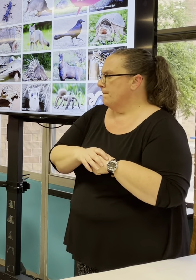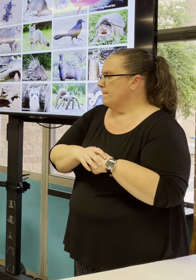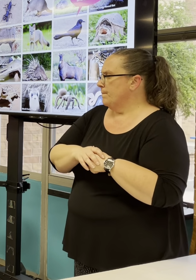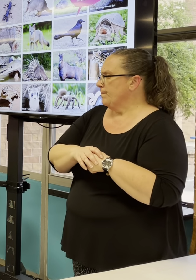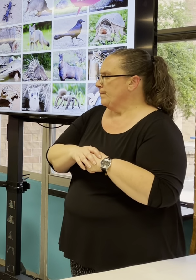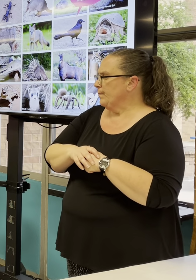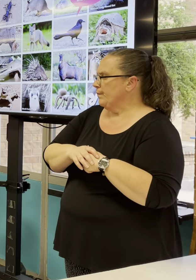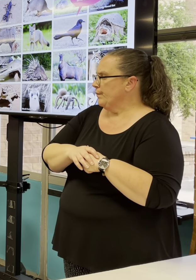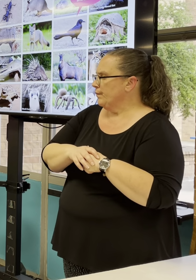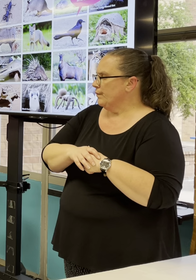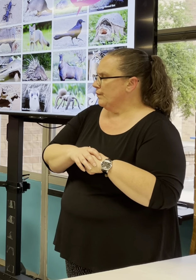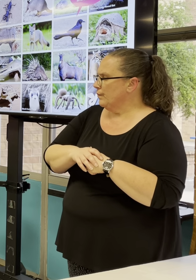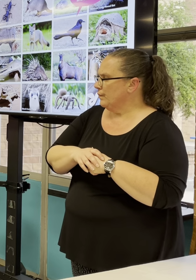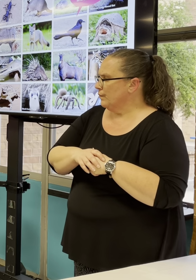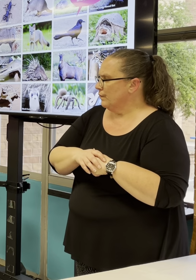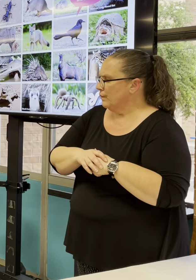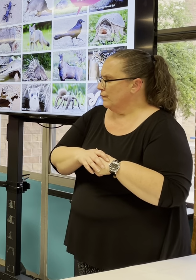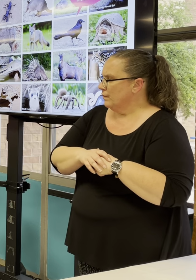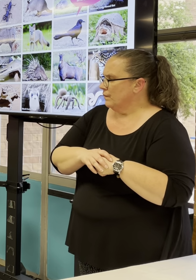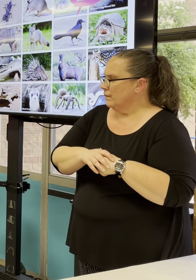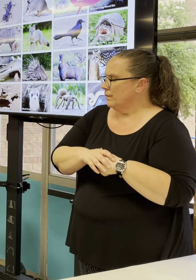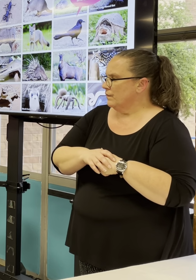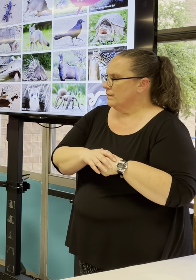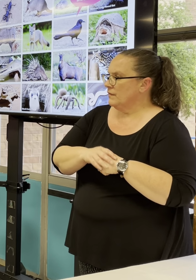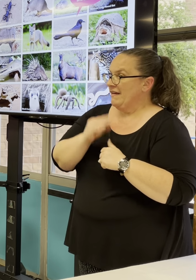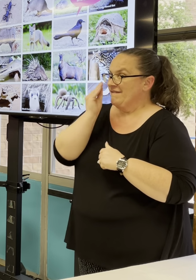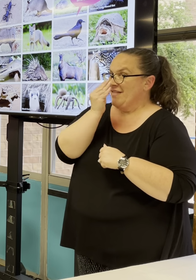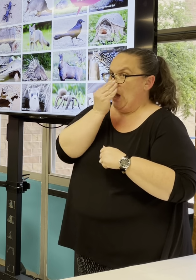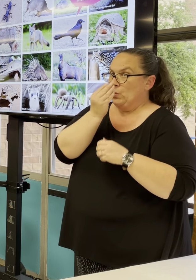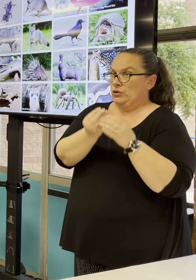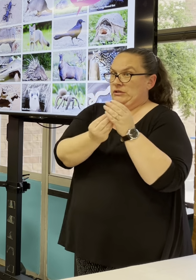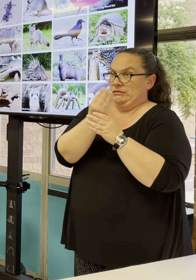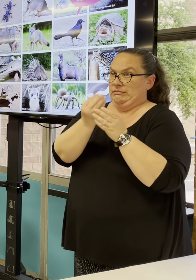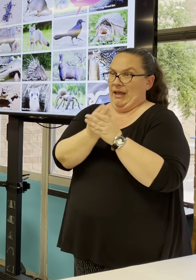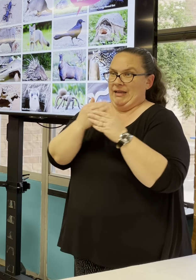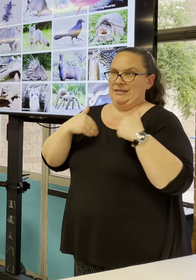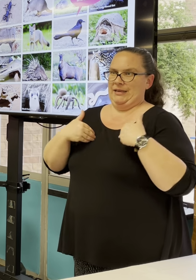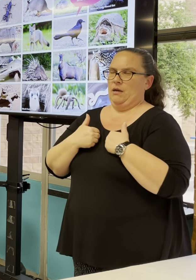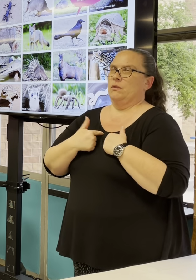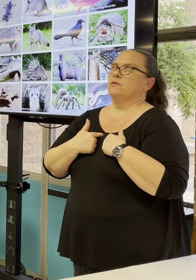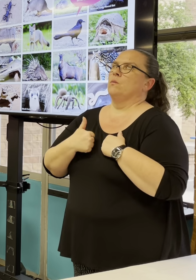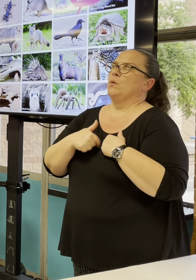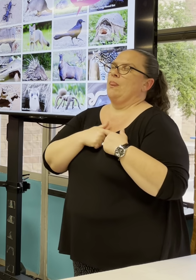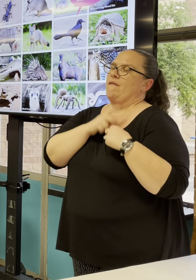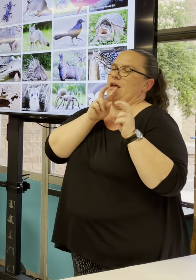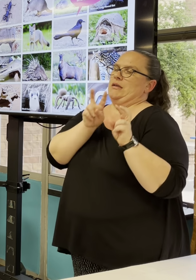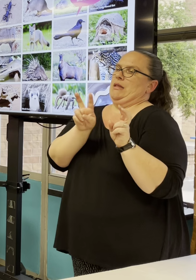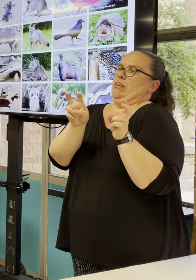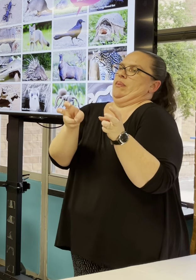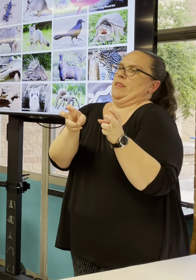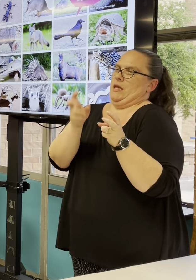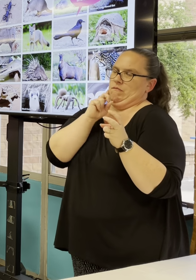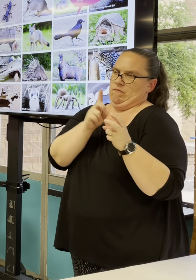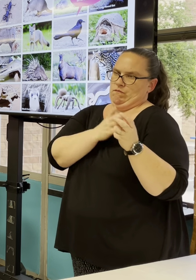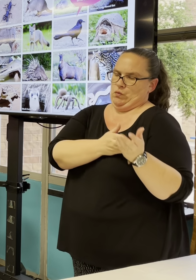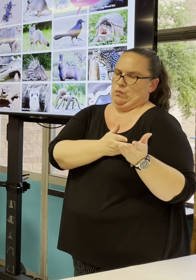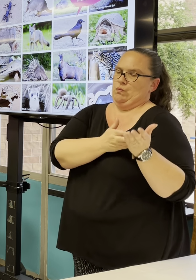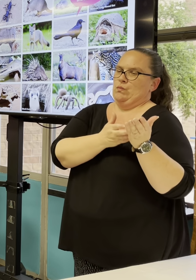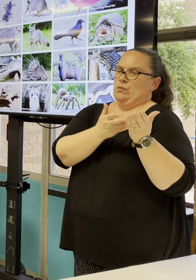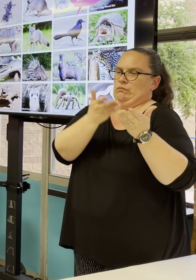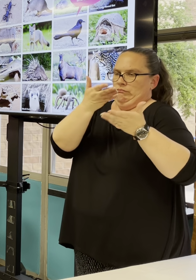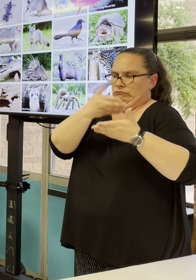Now you brought up this comment about flowers, plants, and animals. And we love this as a theme to bring into